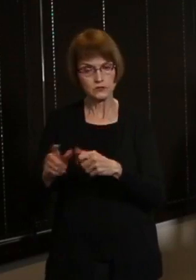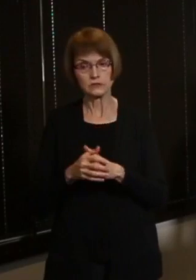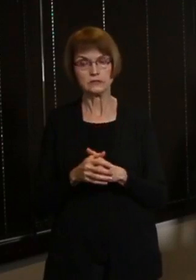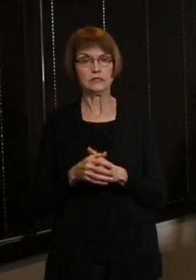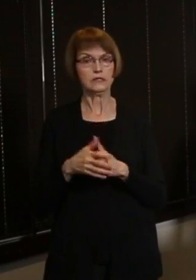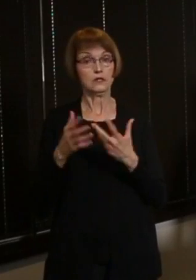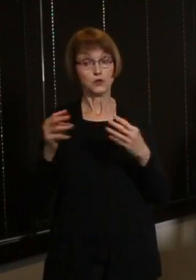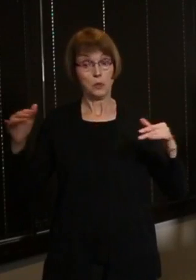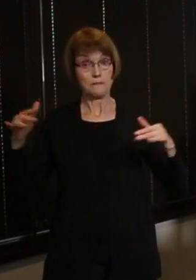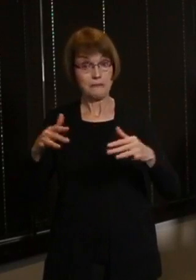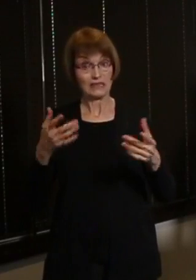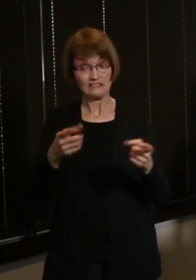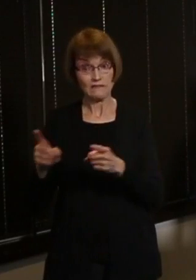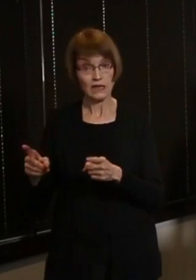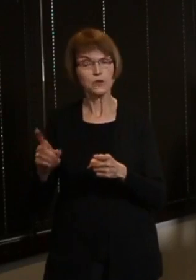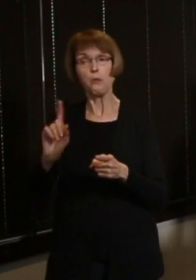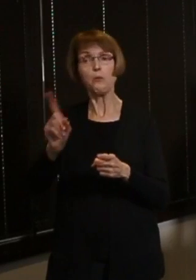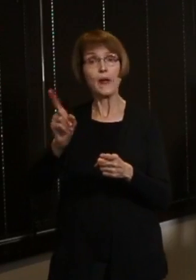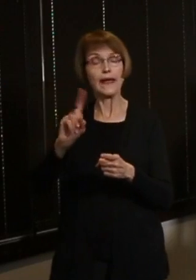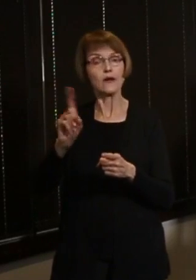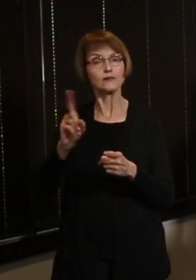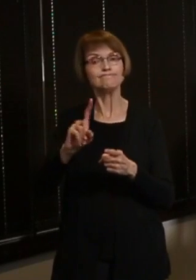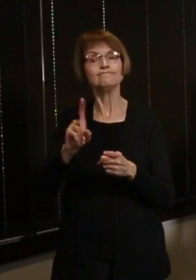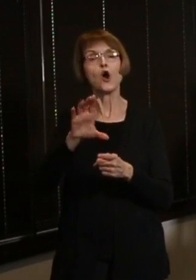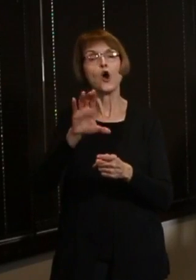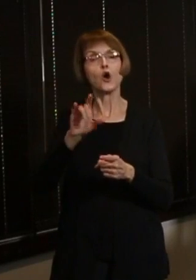events and the links can be found at